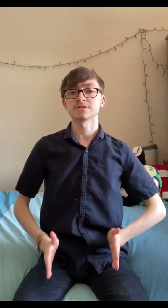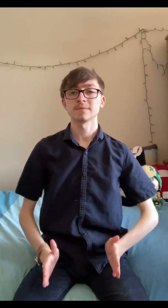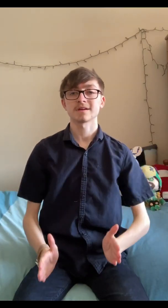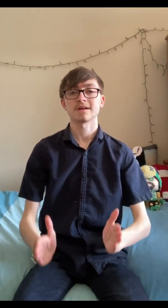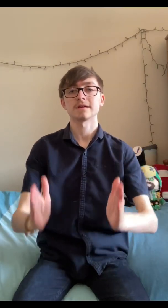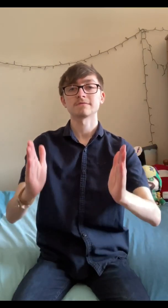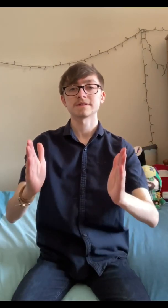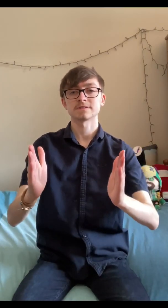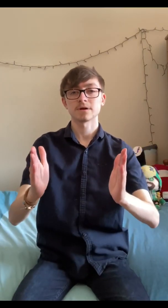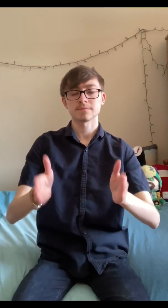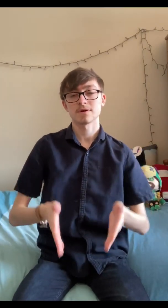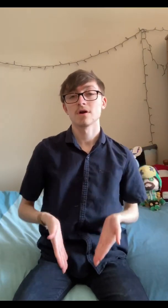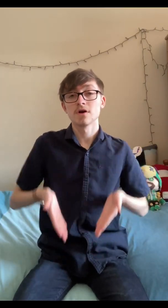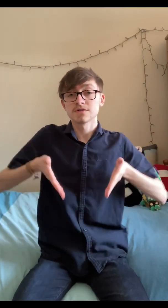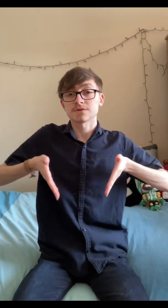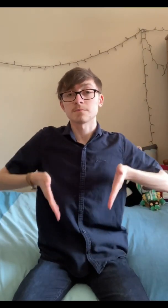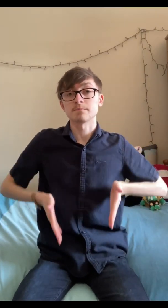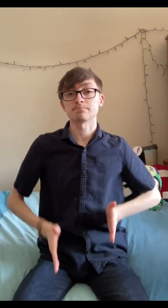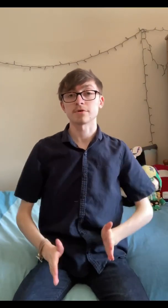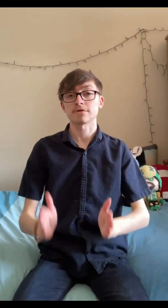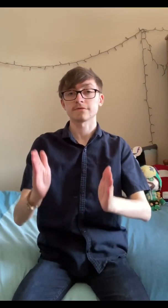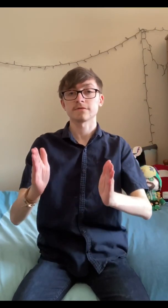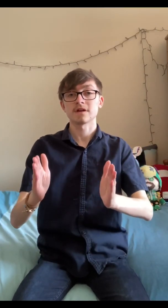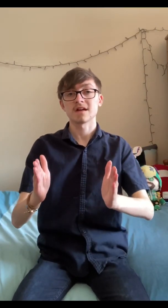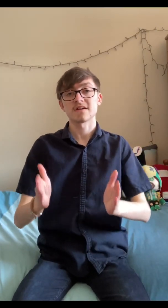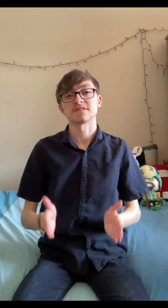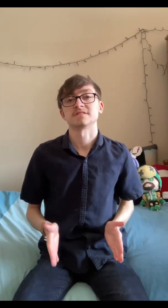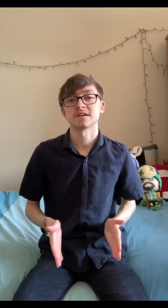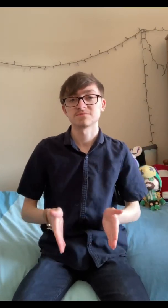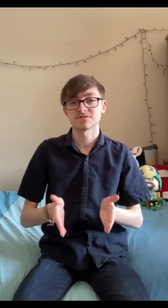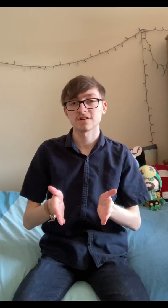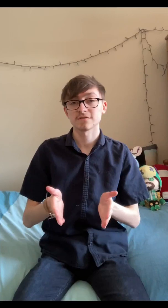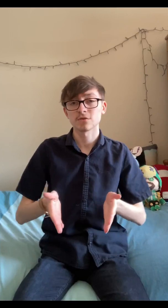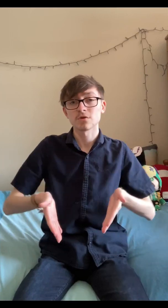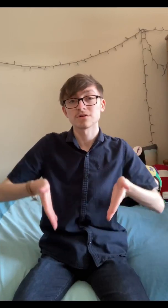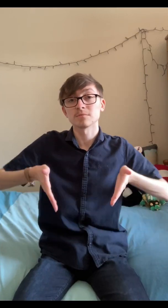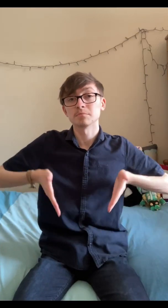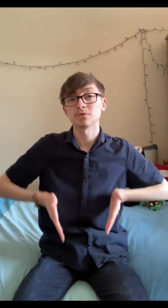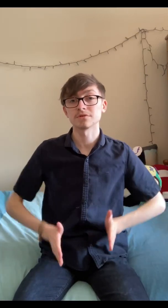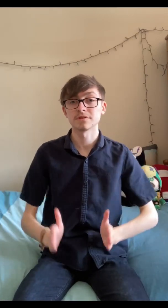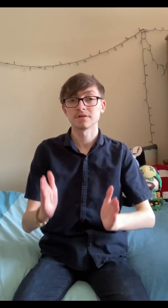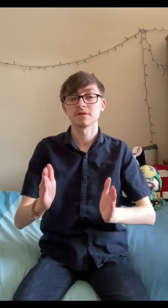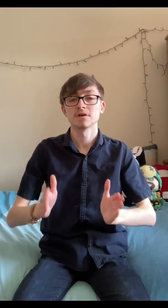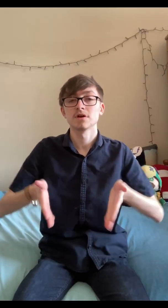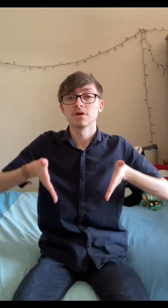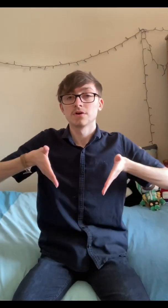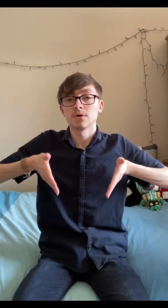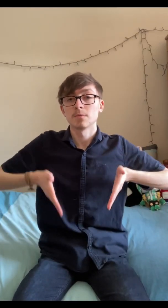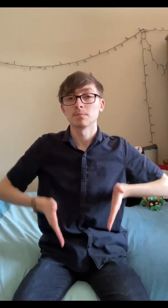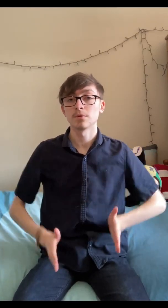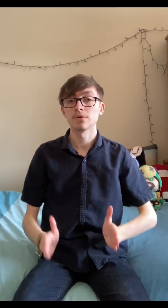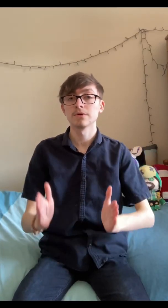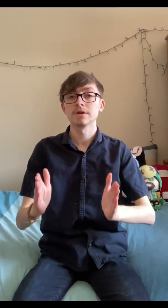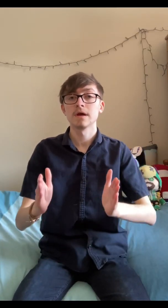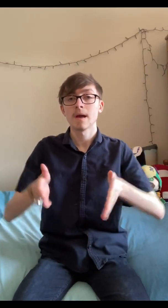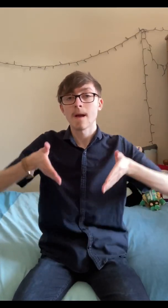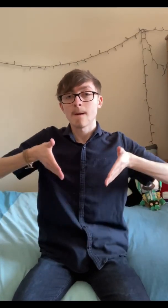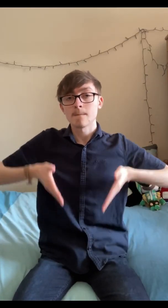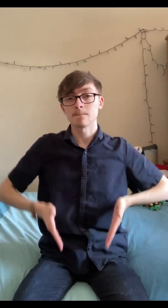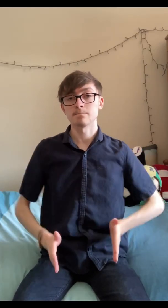stomach and raise them up. So birth. And that's the same sign for the word born. Born,